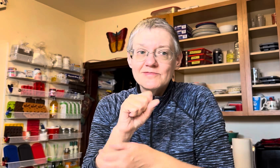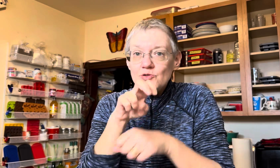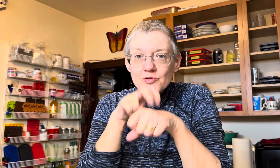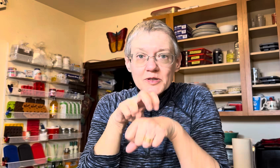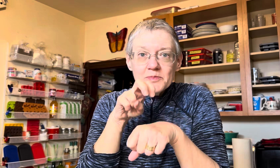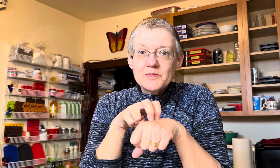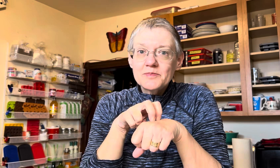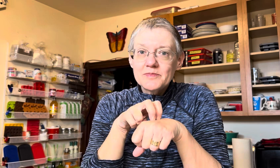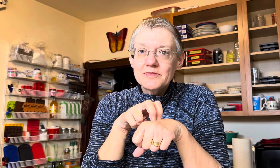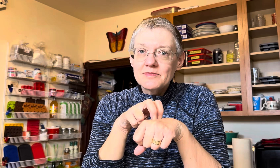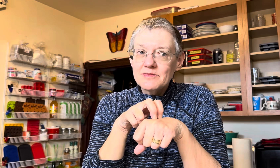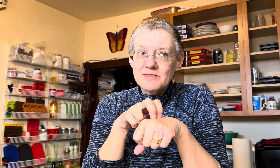chips.